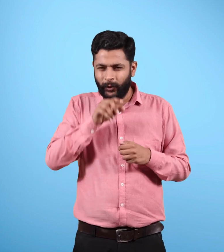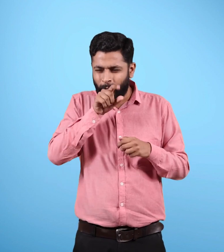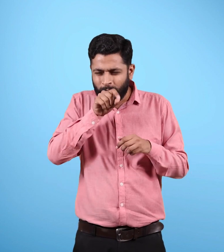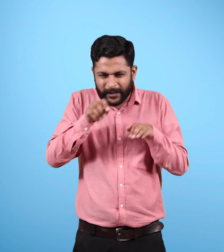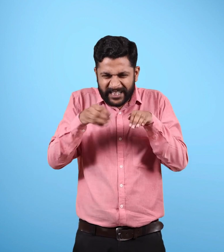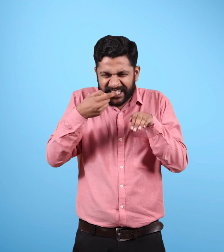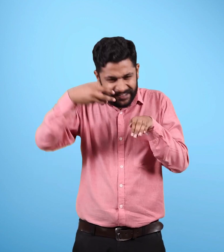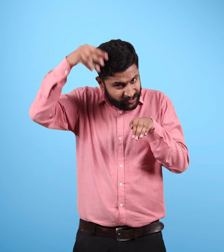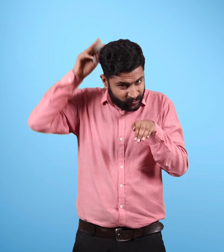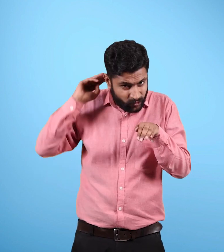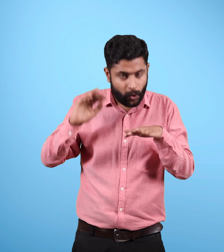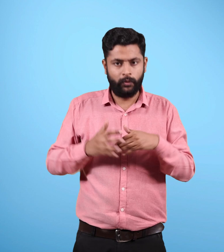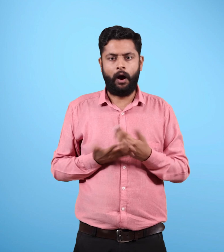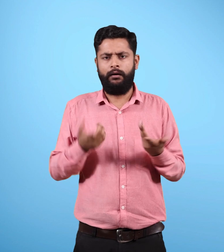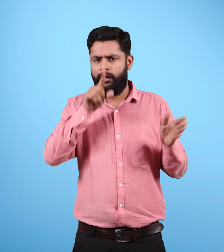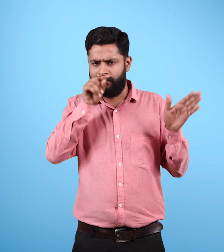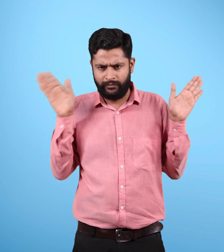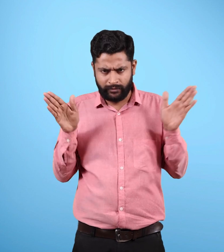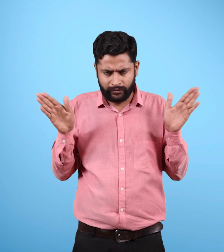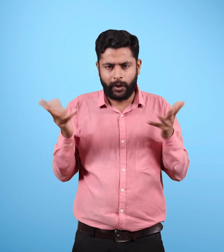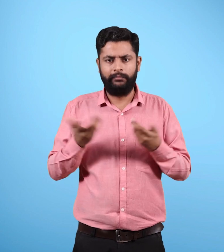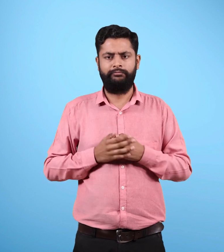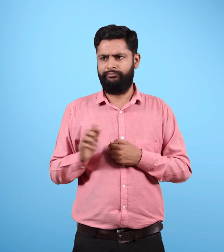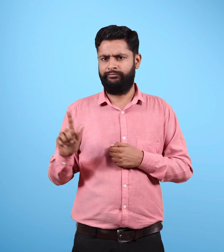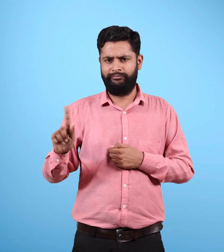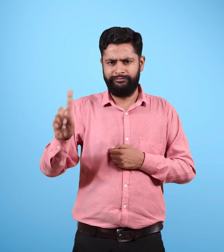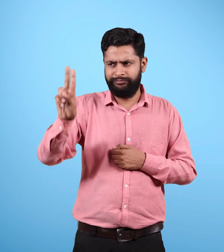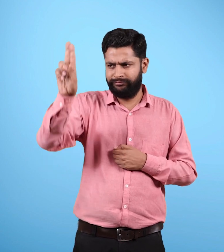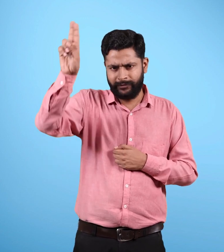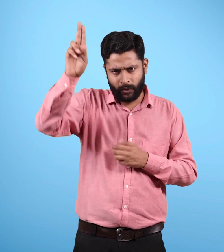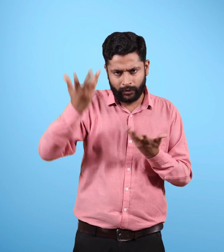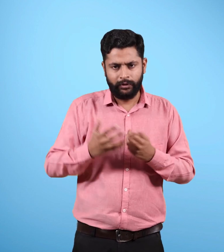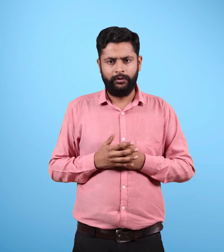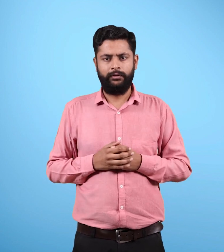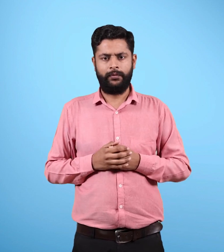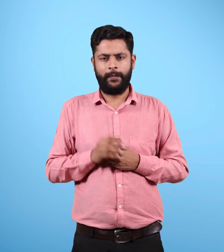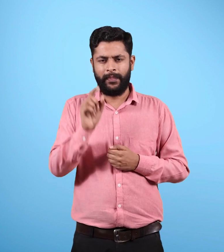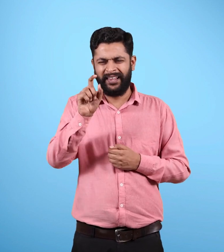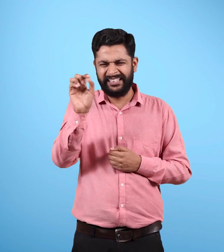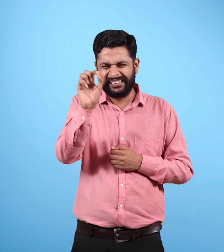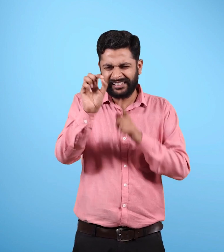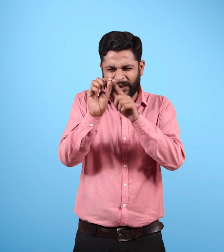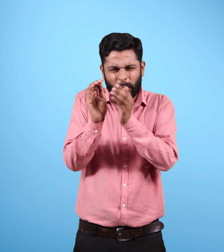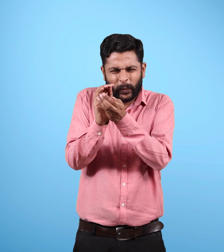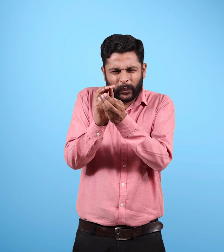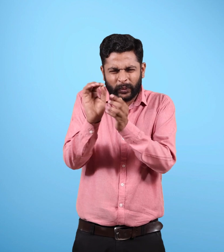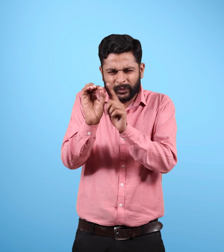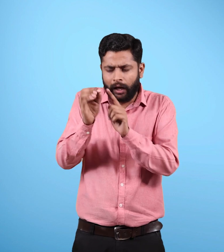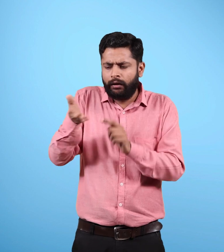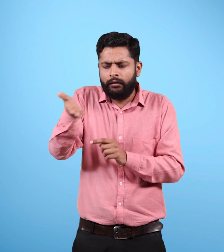What about other animals? Have you ever observed what a squirrel, pigeon, lizard, or a